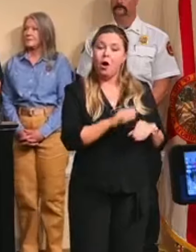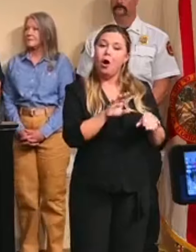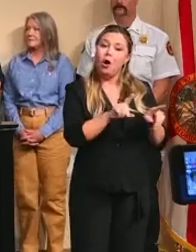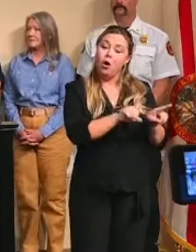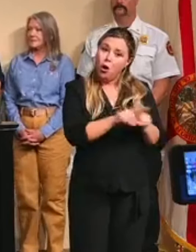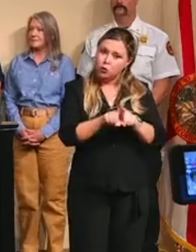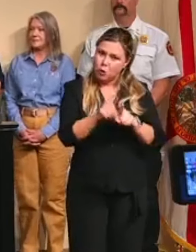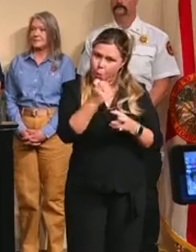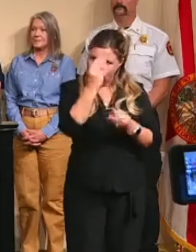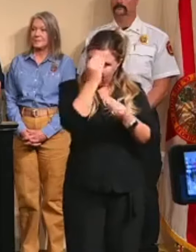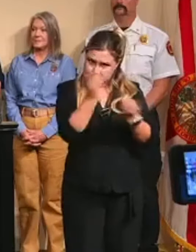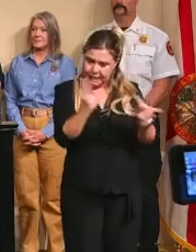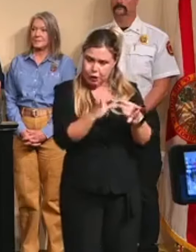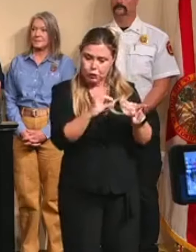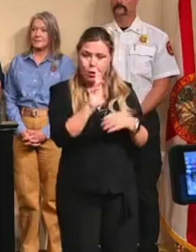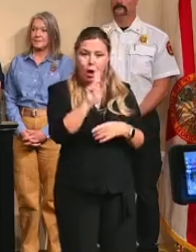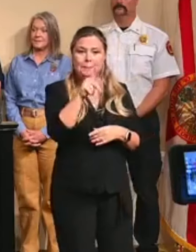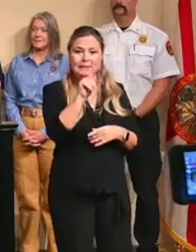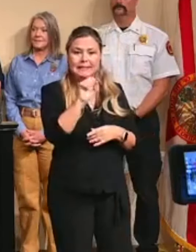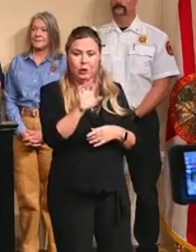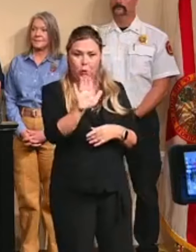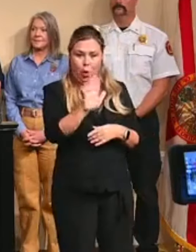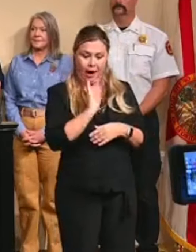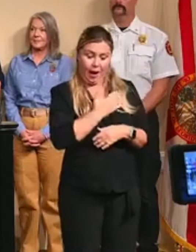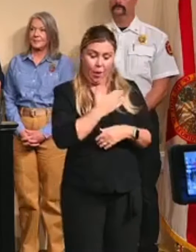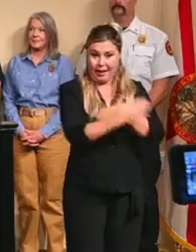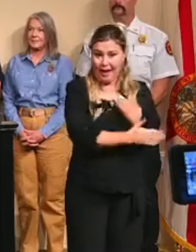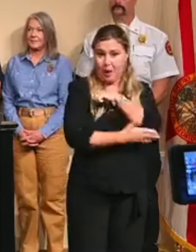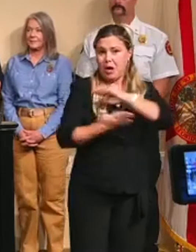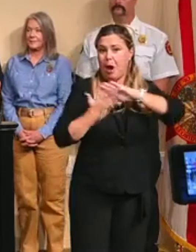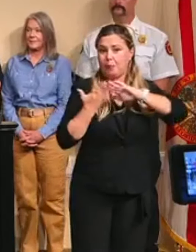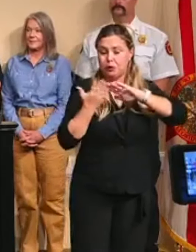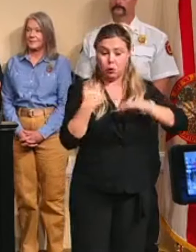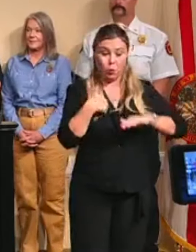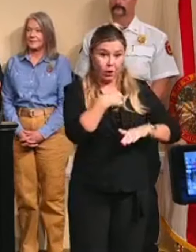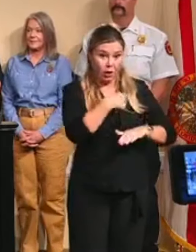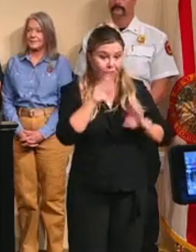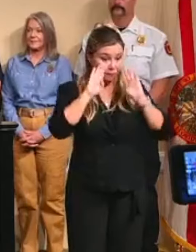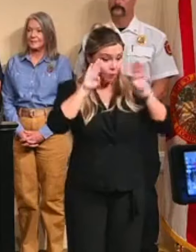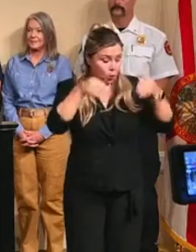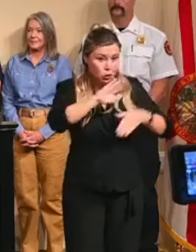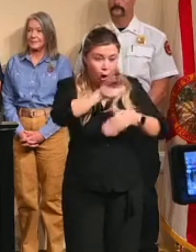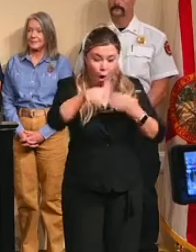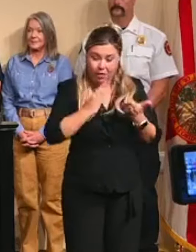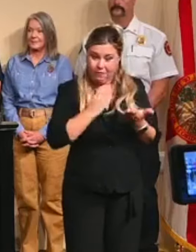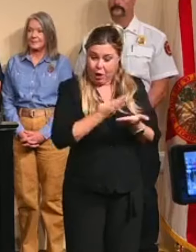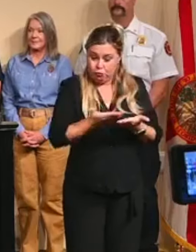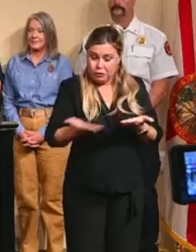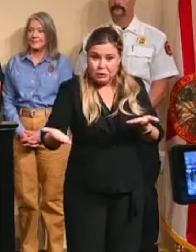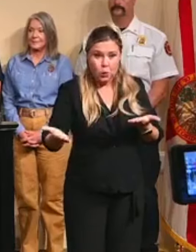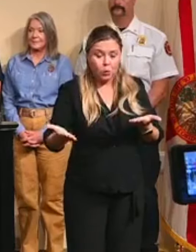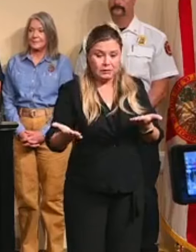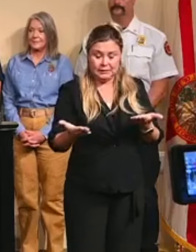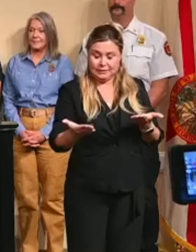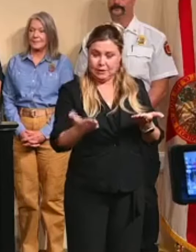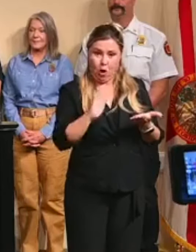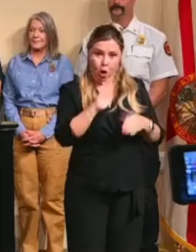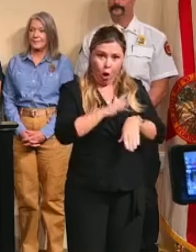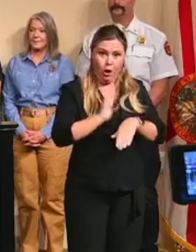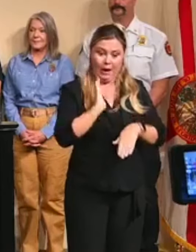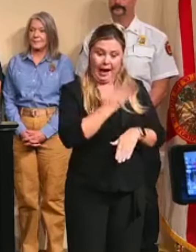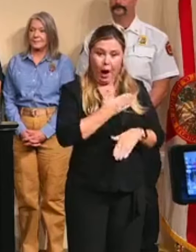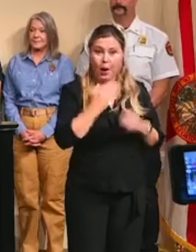quick update on our county normal operation, because we are focusing all of our resources singularly on our